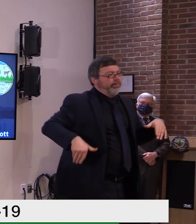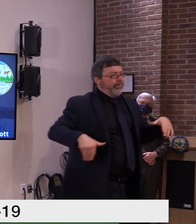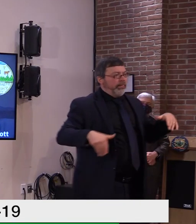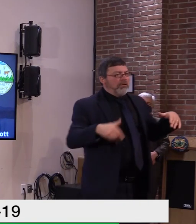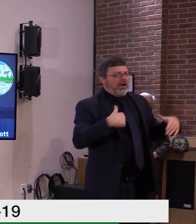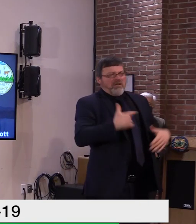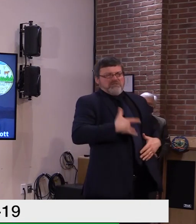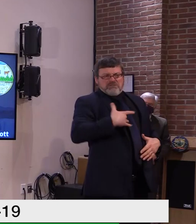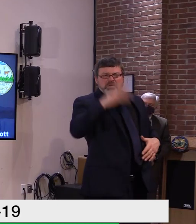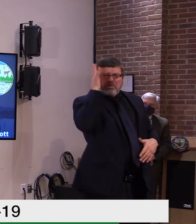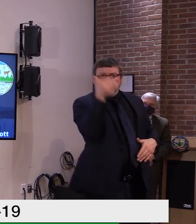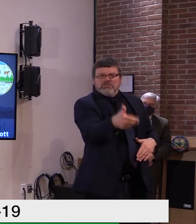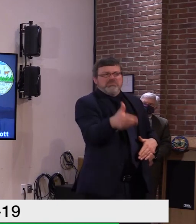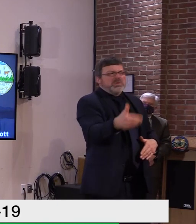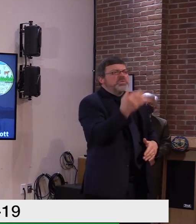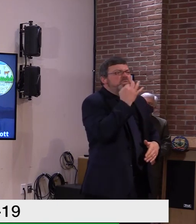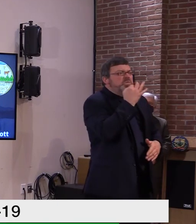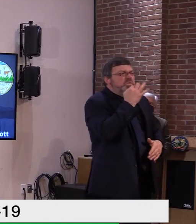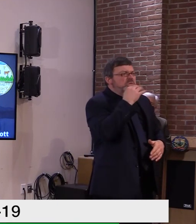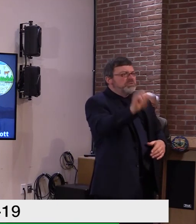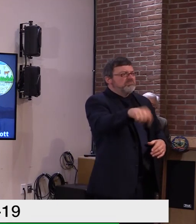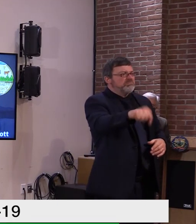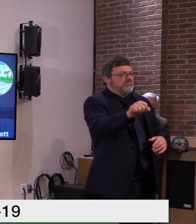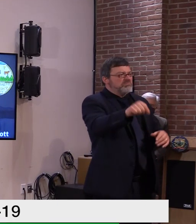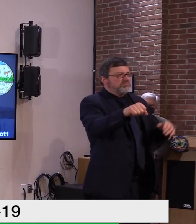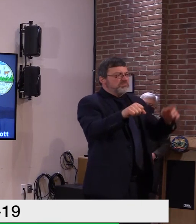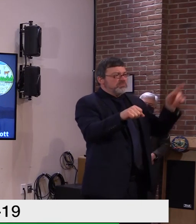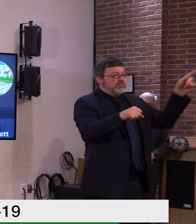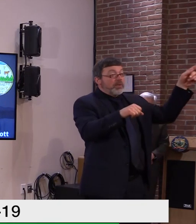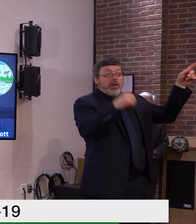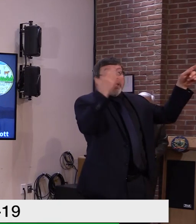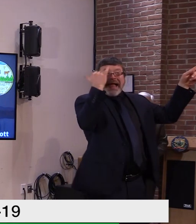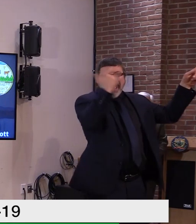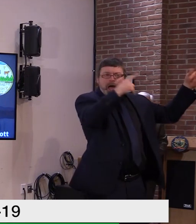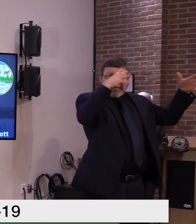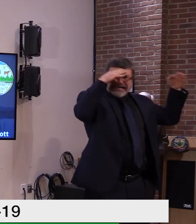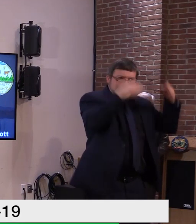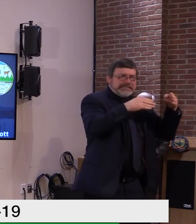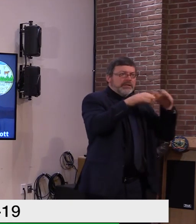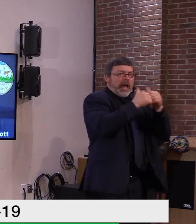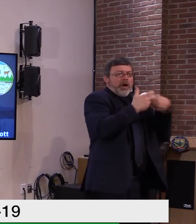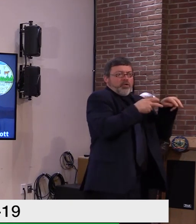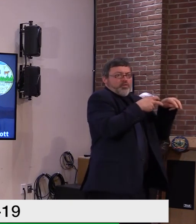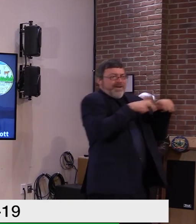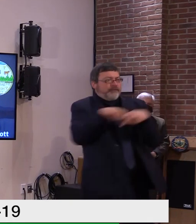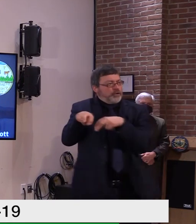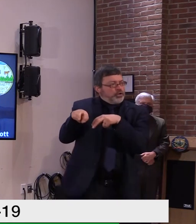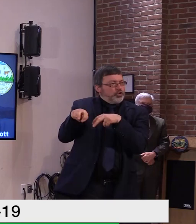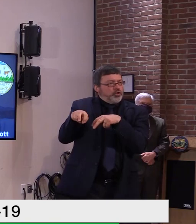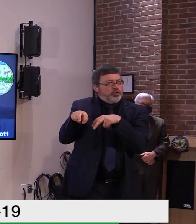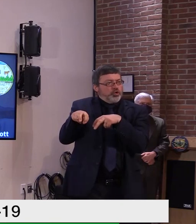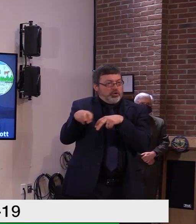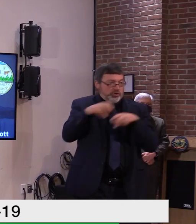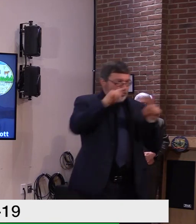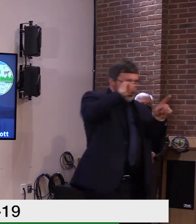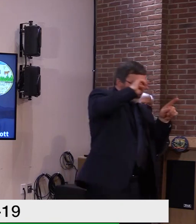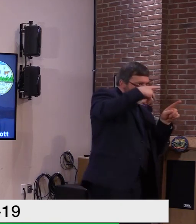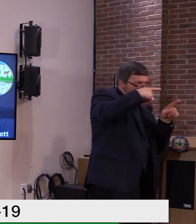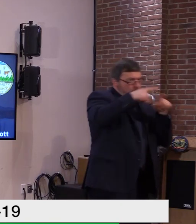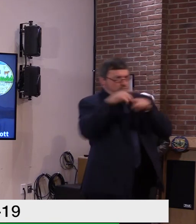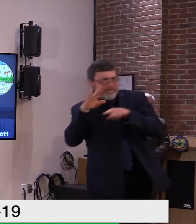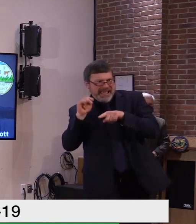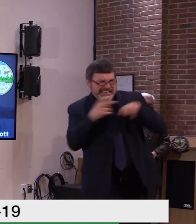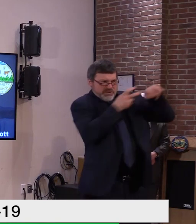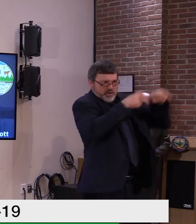have their hands full right now, understandably, but look forward to talking with them. Thank you. All